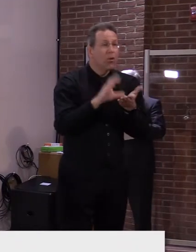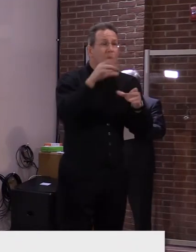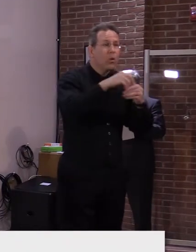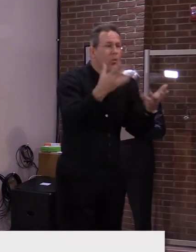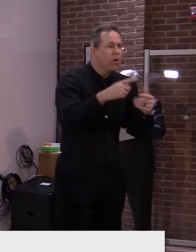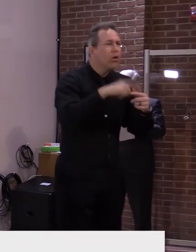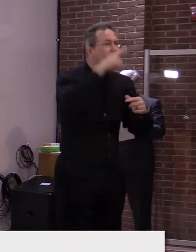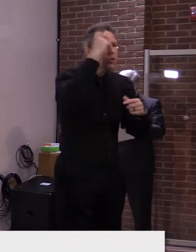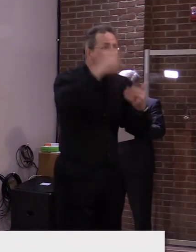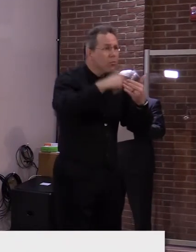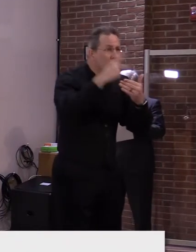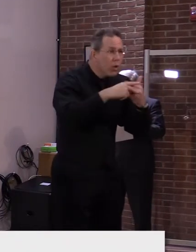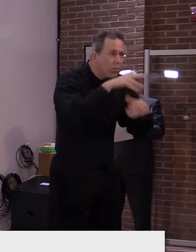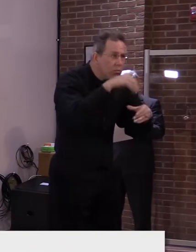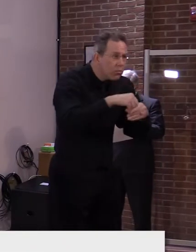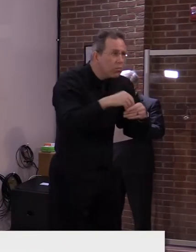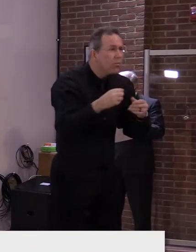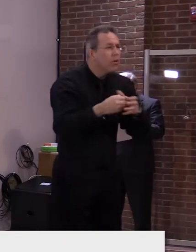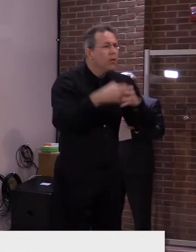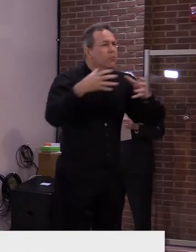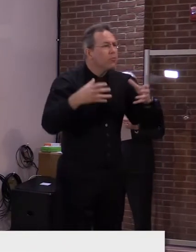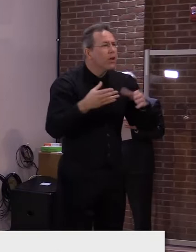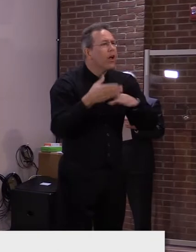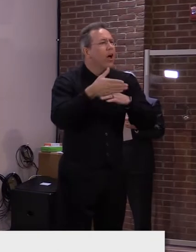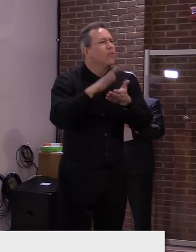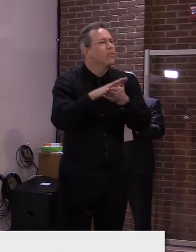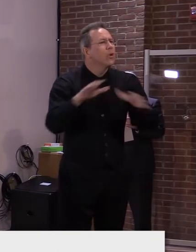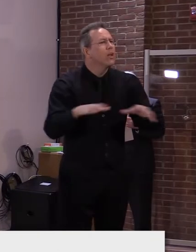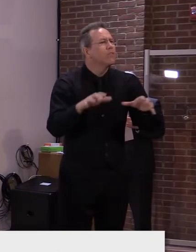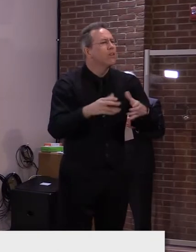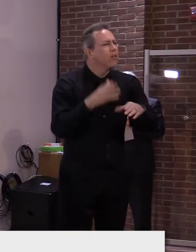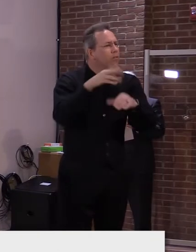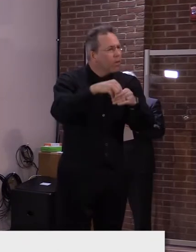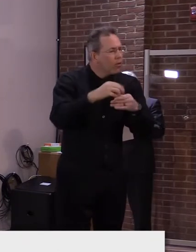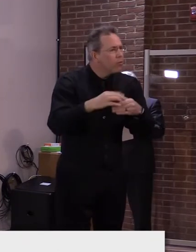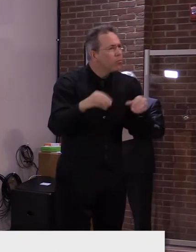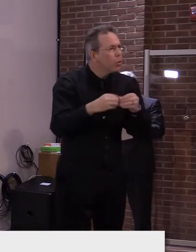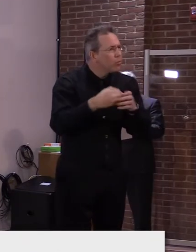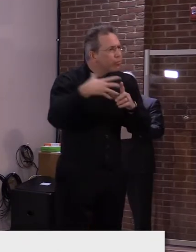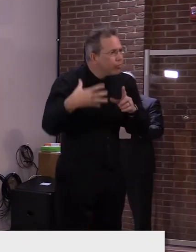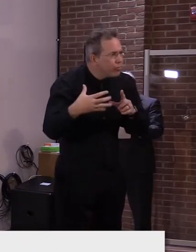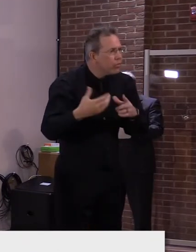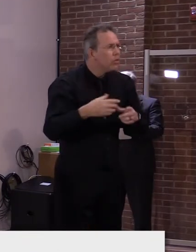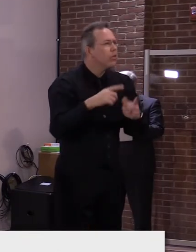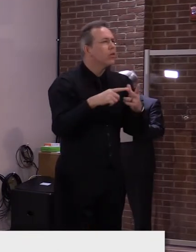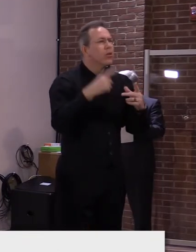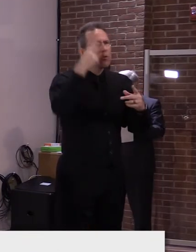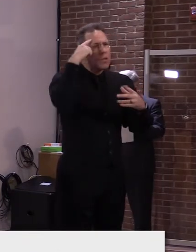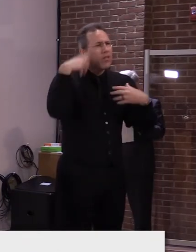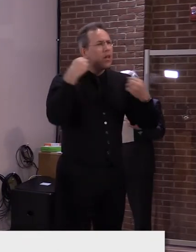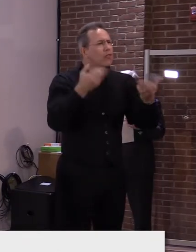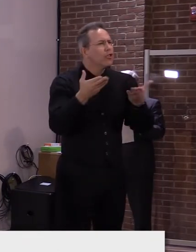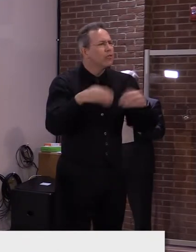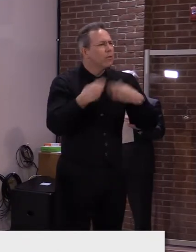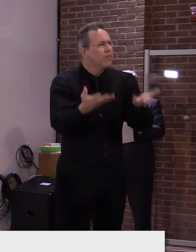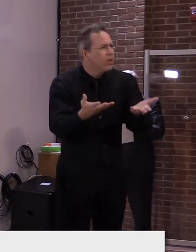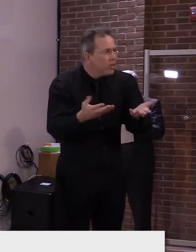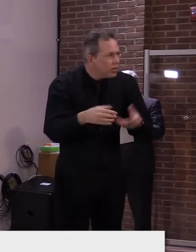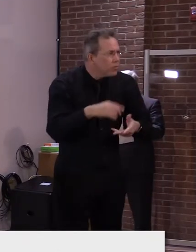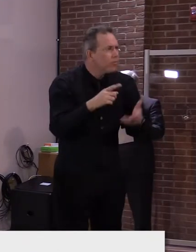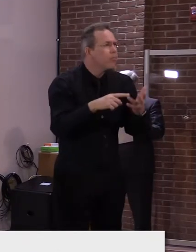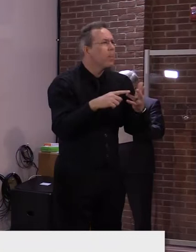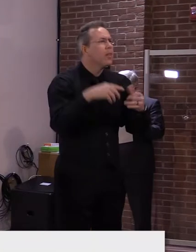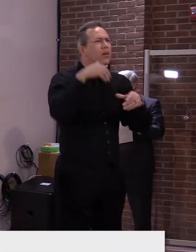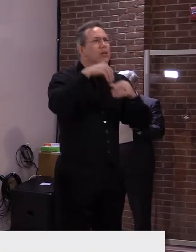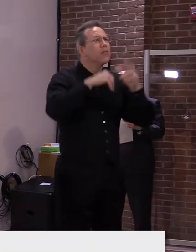expanded after-school and extended learning opportunities, mental health services, infrastructural changes such as ventilation,